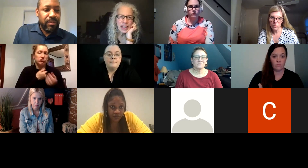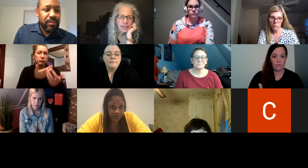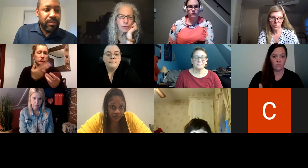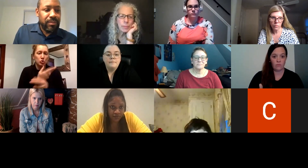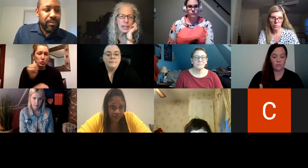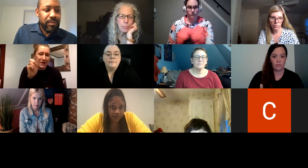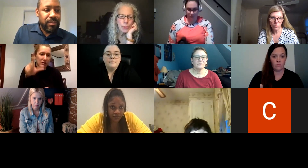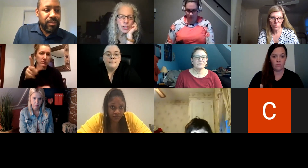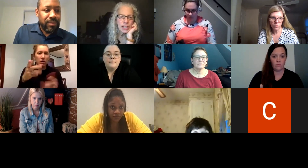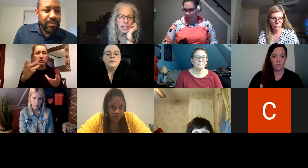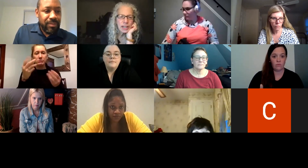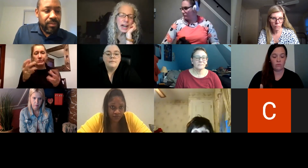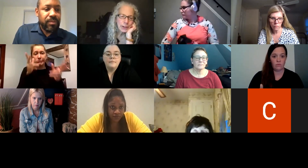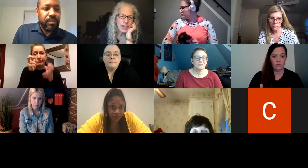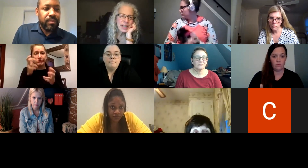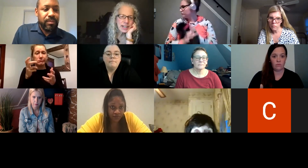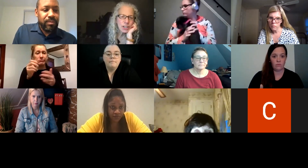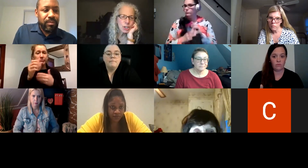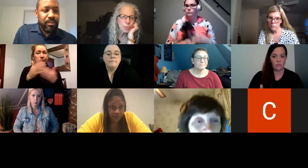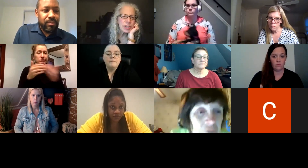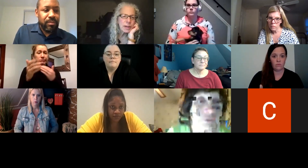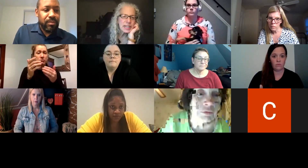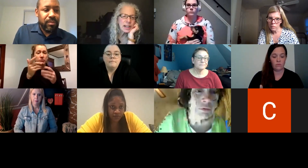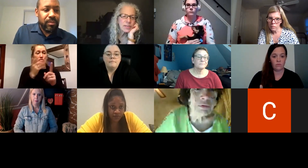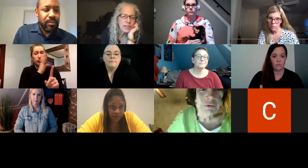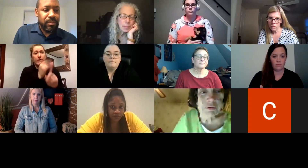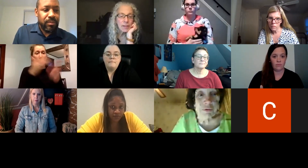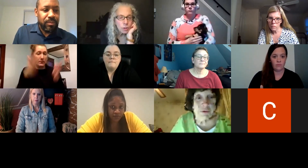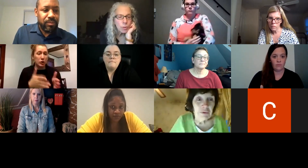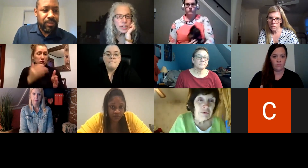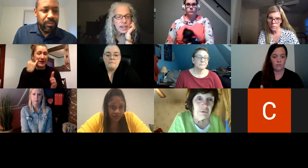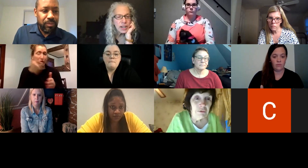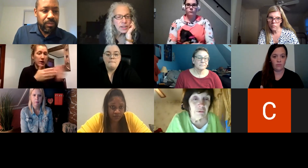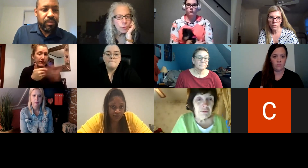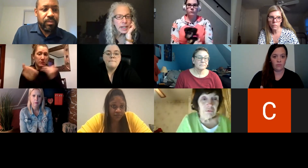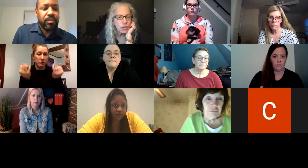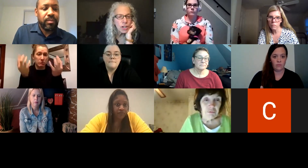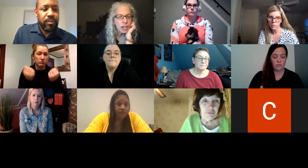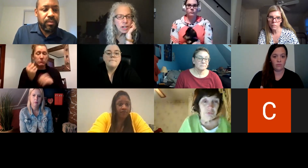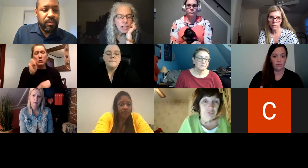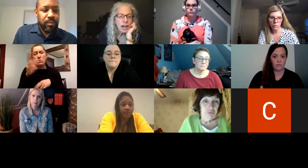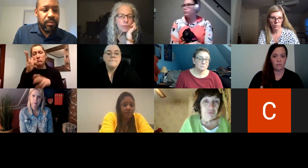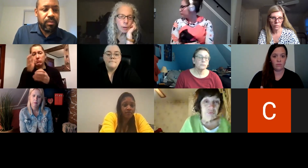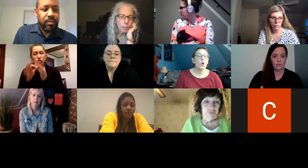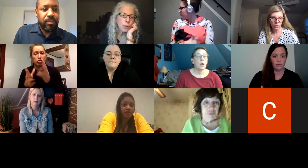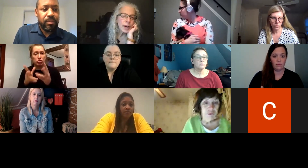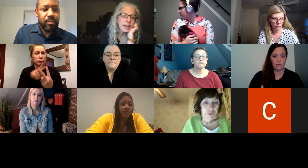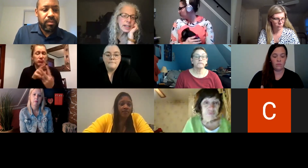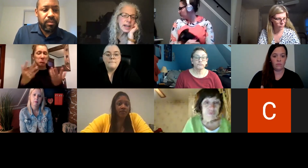For me personally, I use ASL to express myself. I'm comfortable receiving information from you directly in